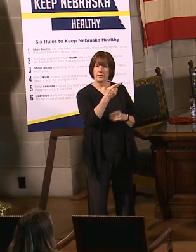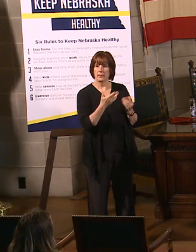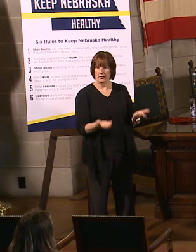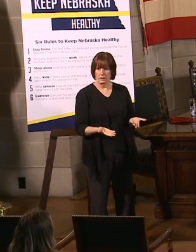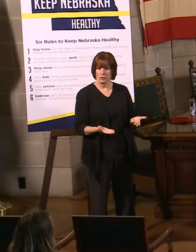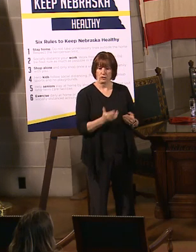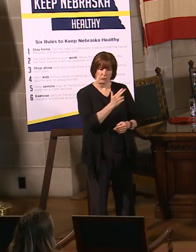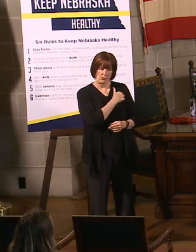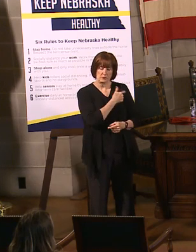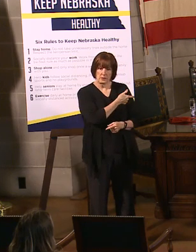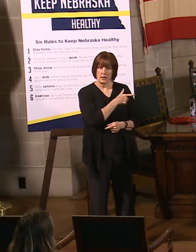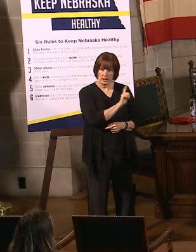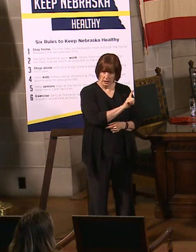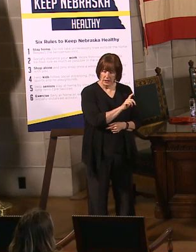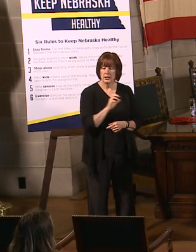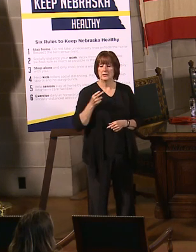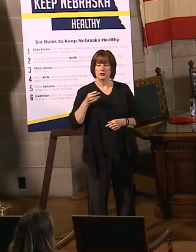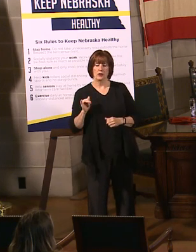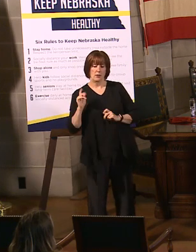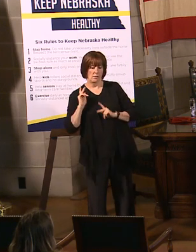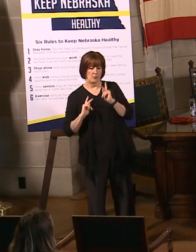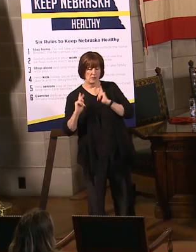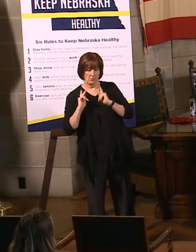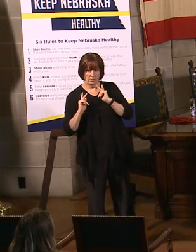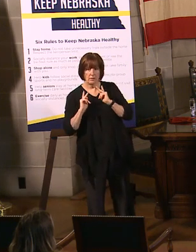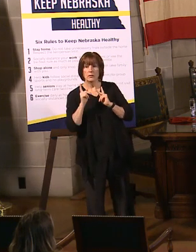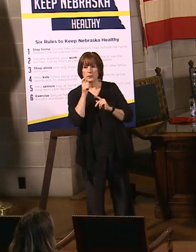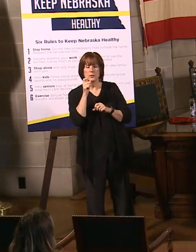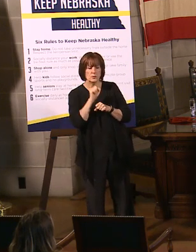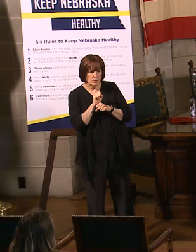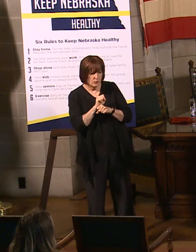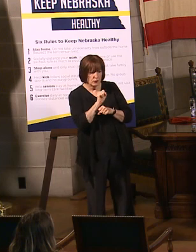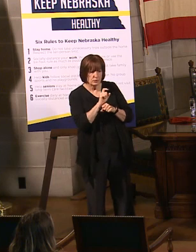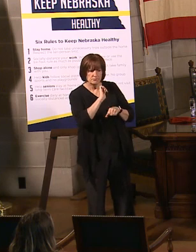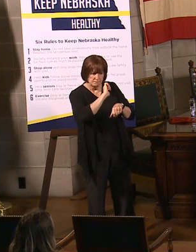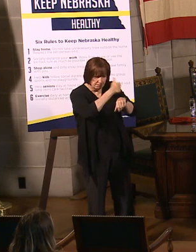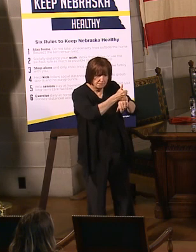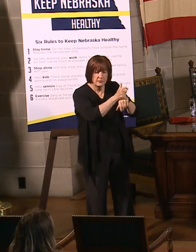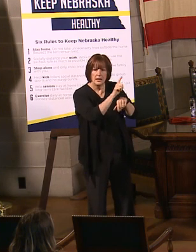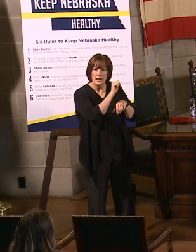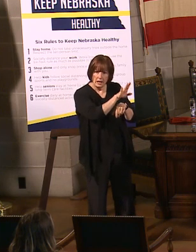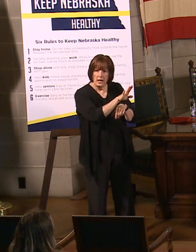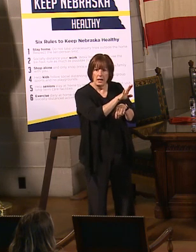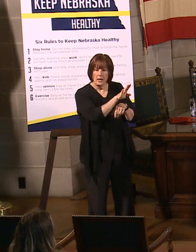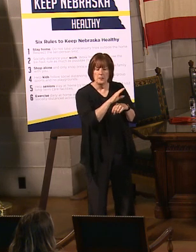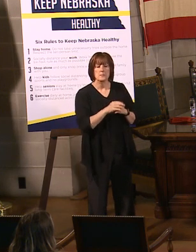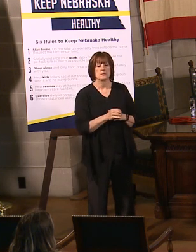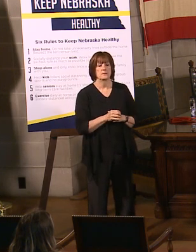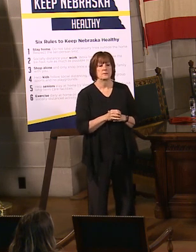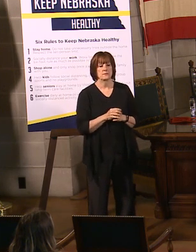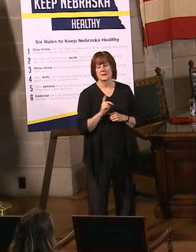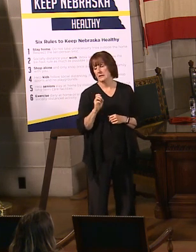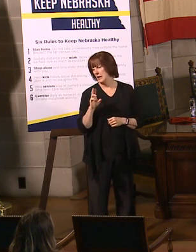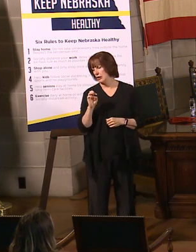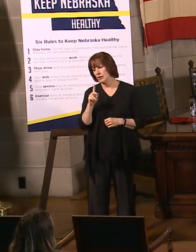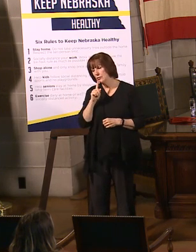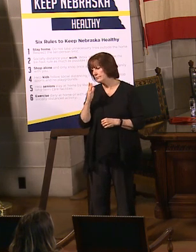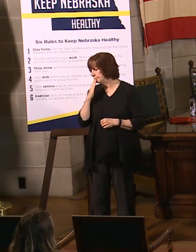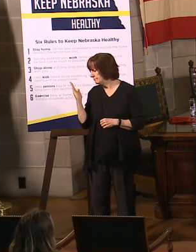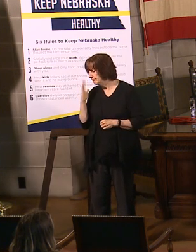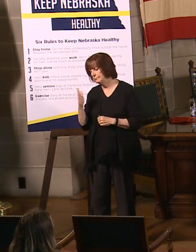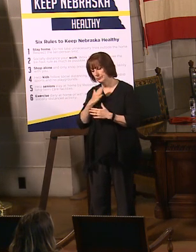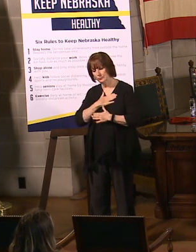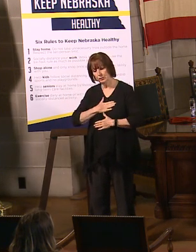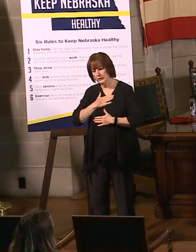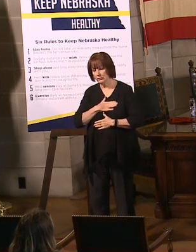Lincoln. The folks at CHI have been the ones who have been working to get that set up in conjunction with us. And again, Derek, I really appreciate, I